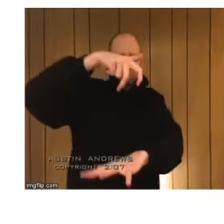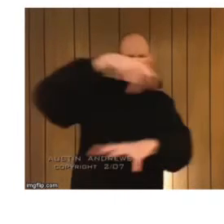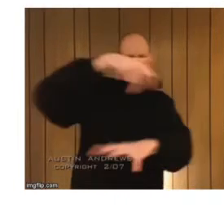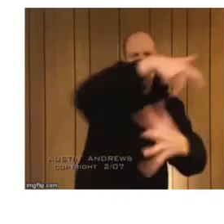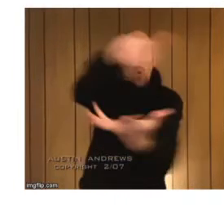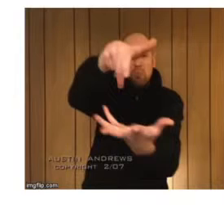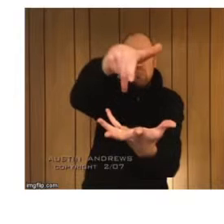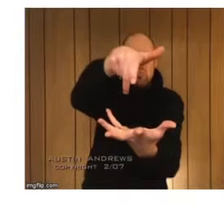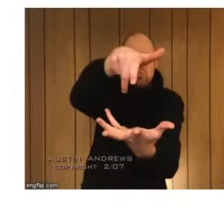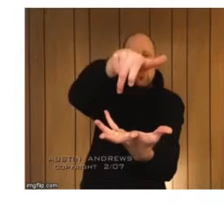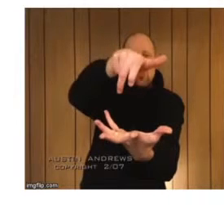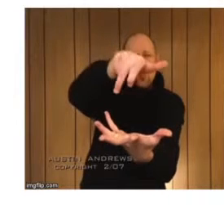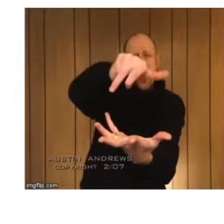these.